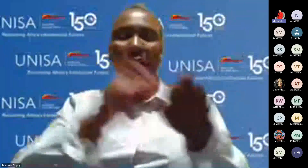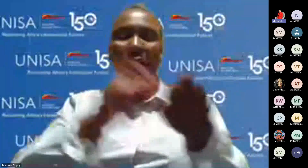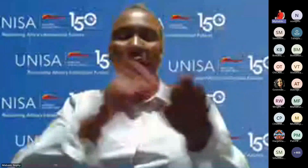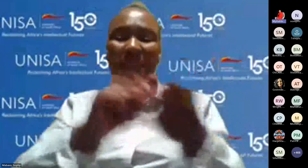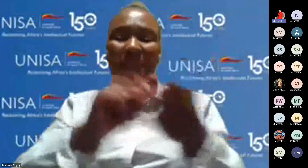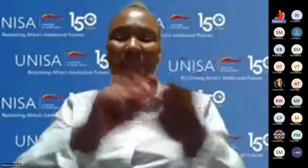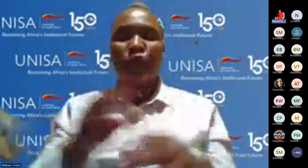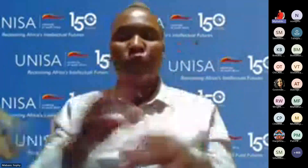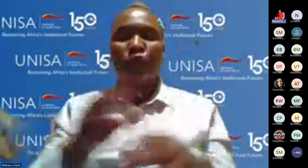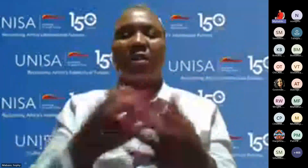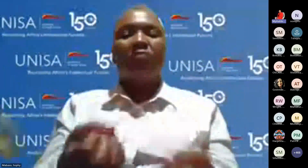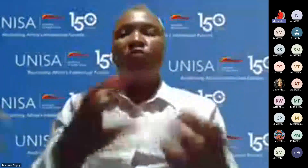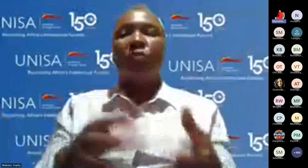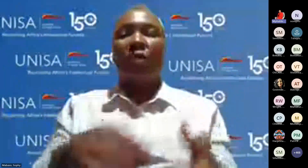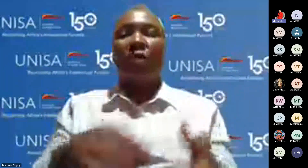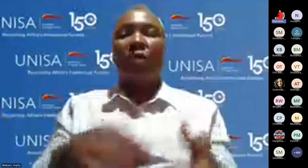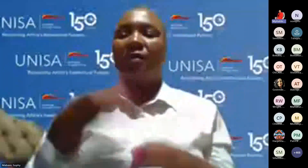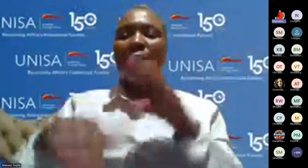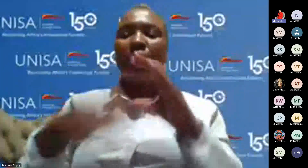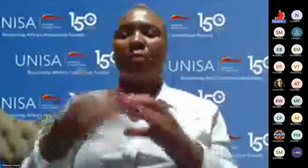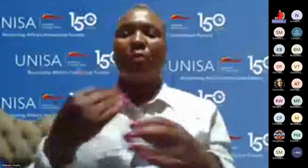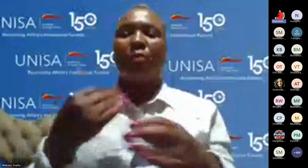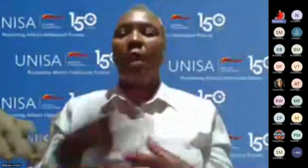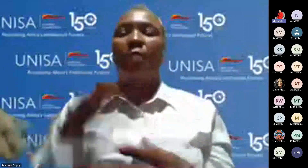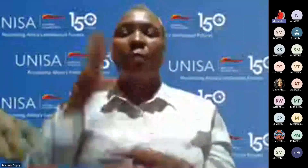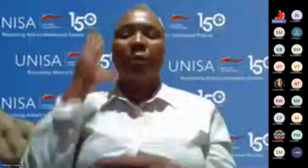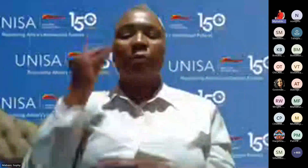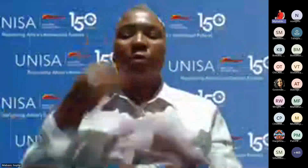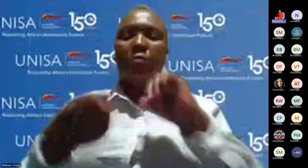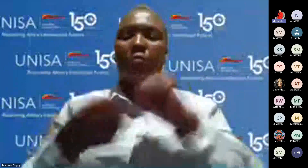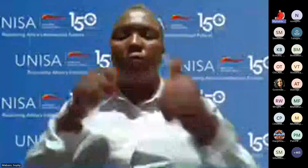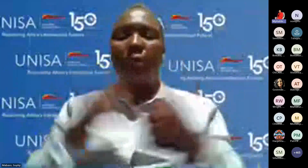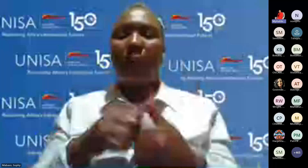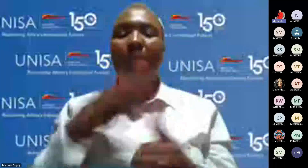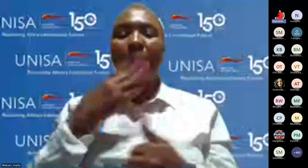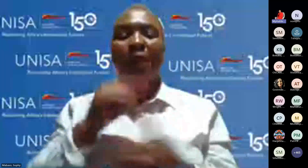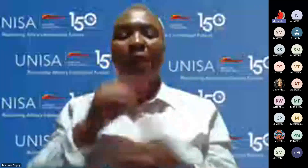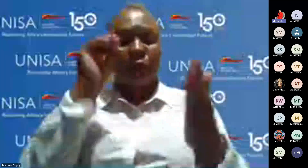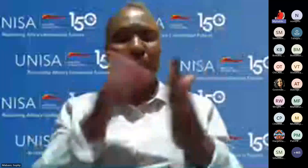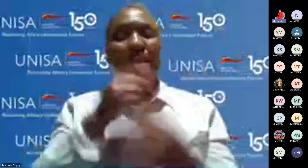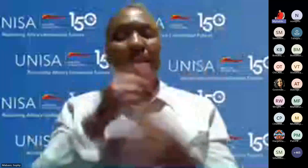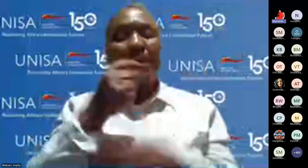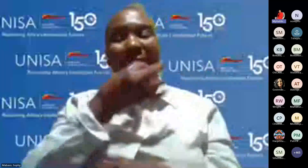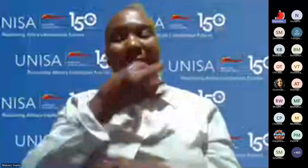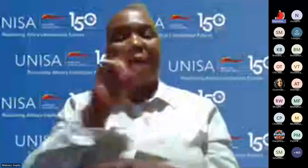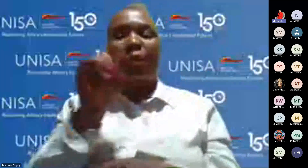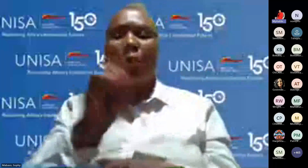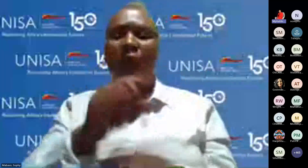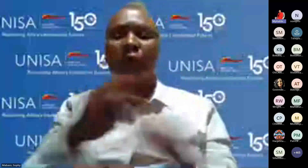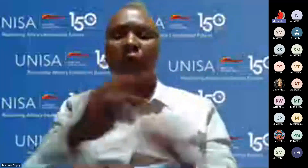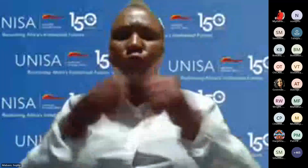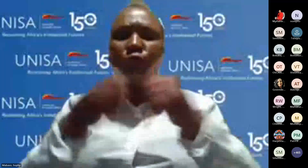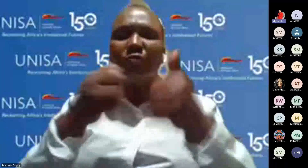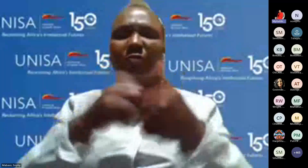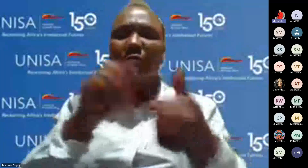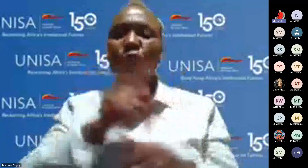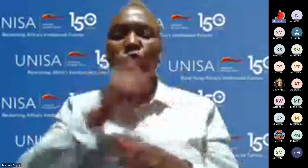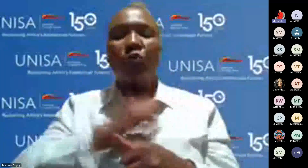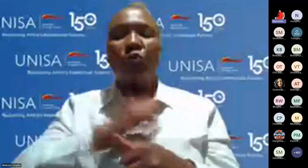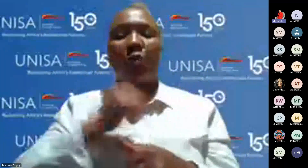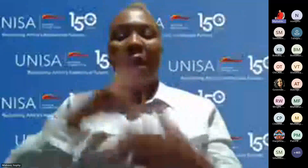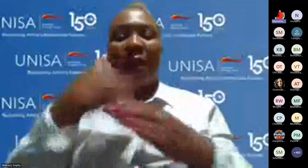just send an email and say, I'm experiencing a problem. Make sure you specify the module code and you use my live email address.